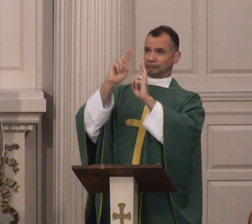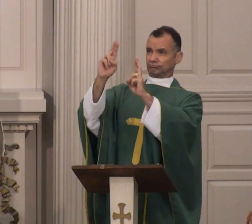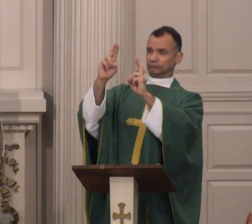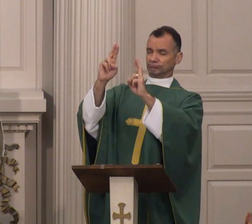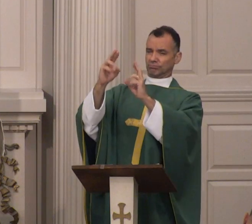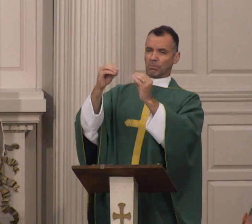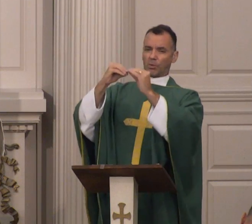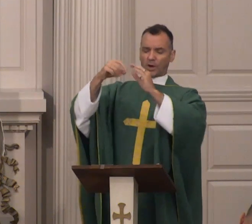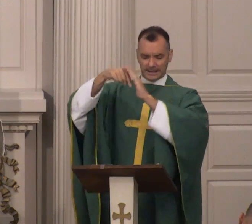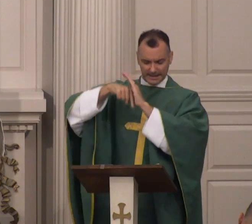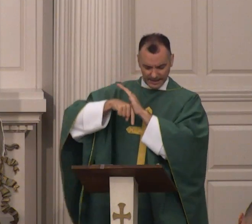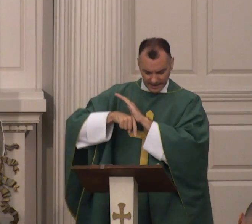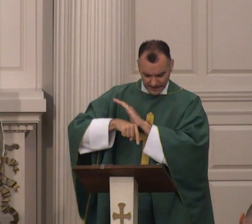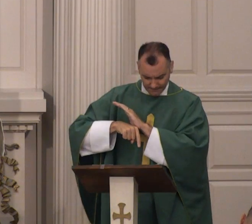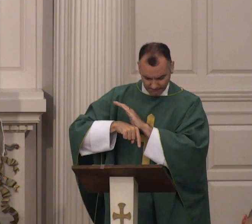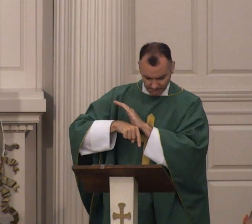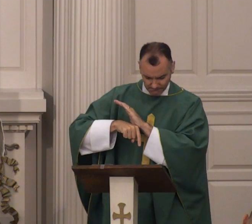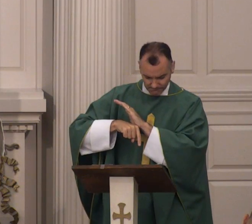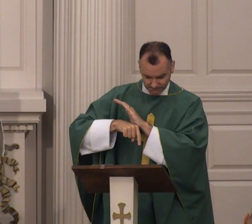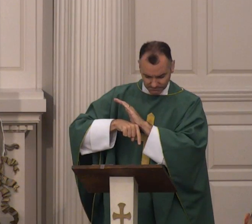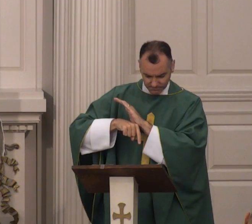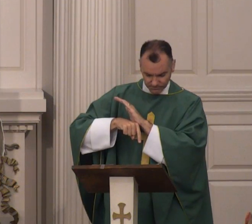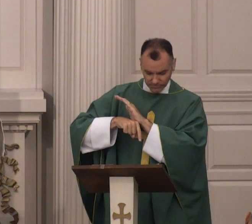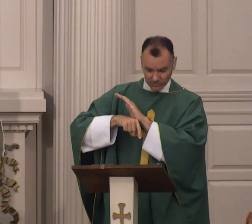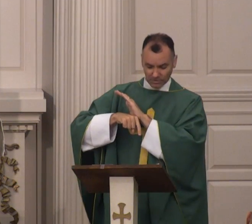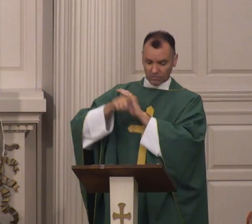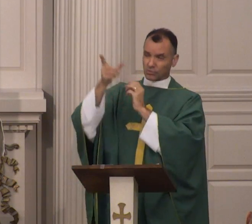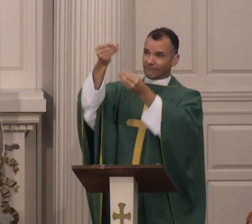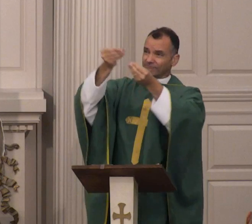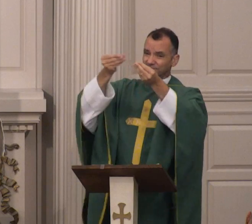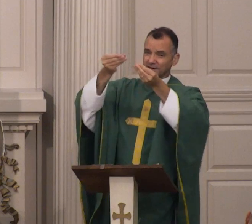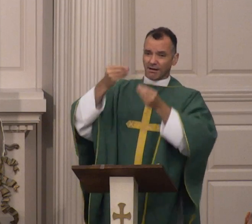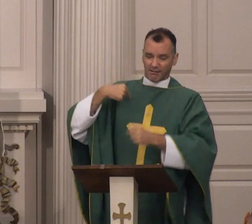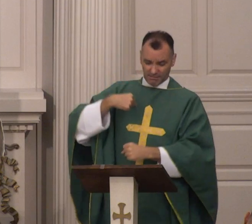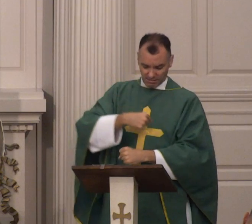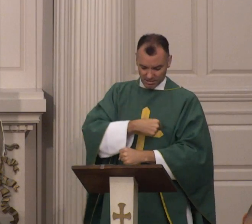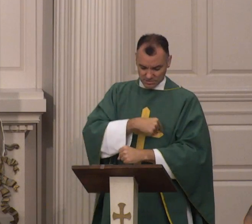care, keep safe what you have nurtured.